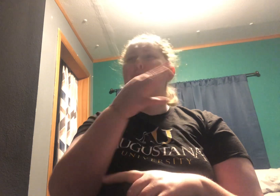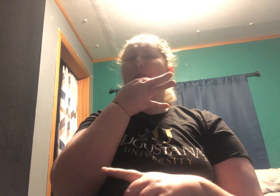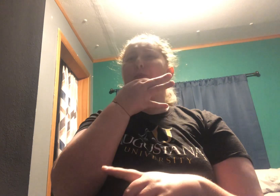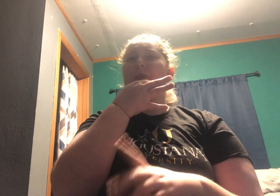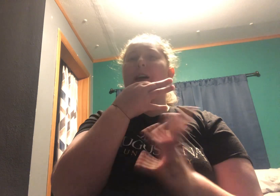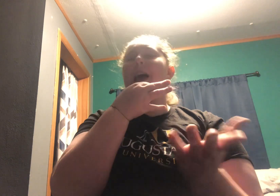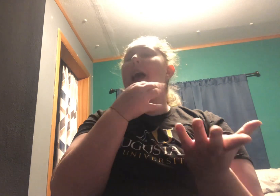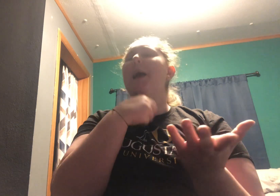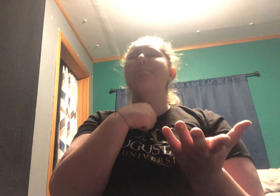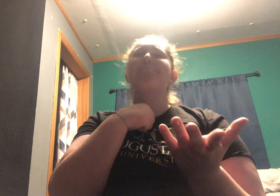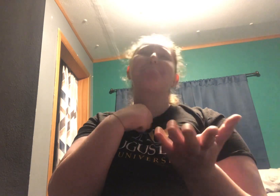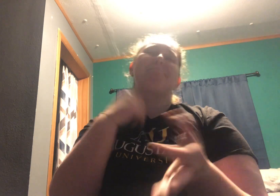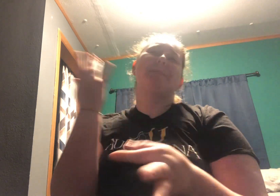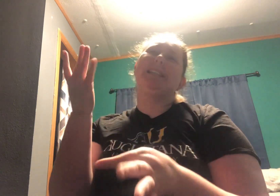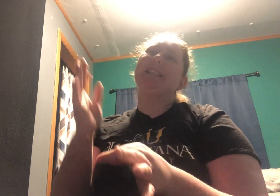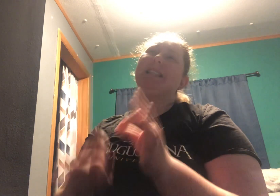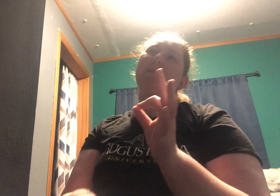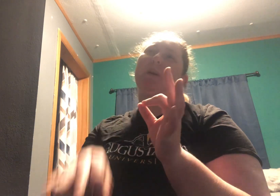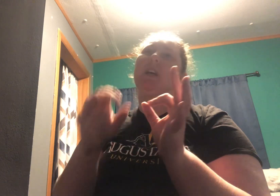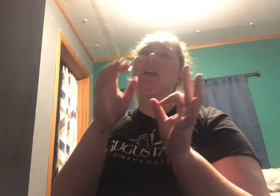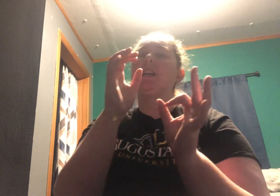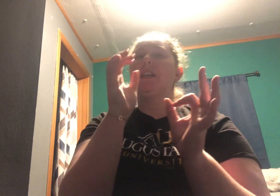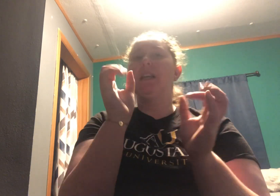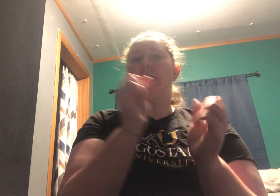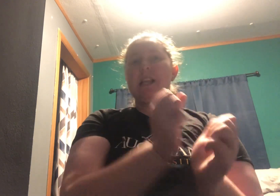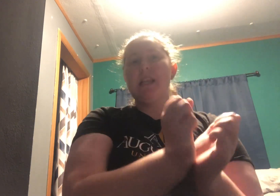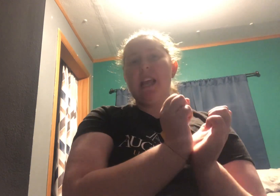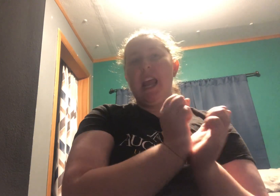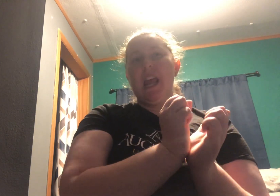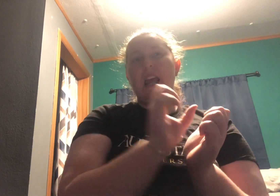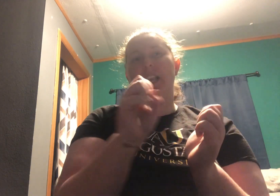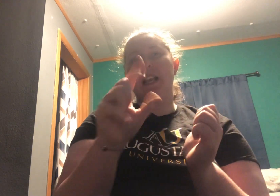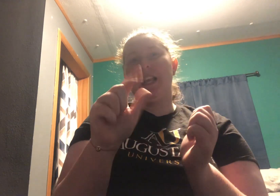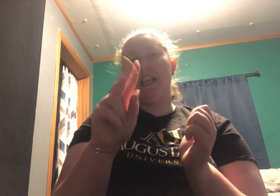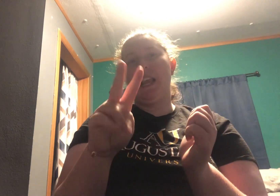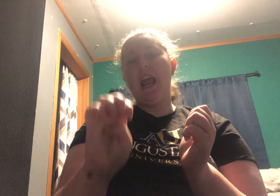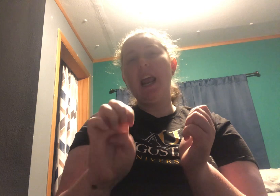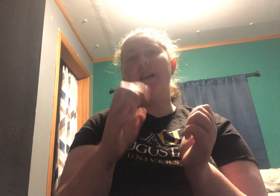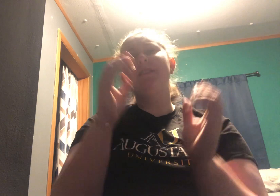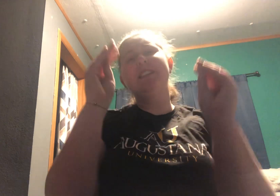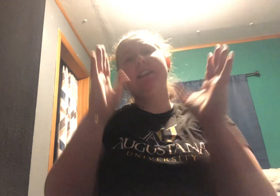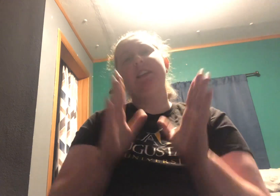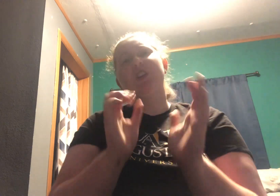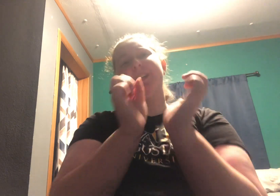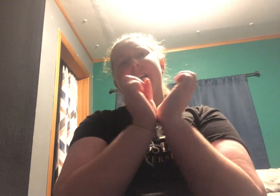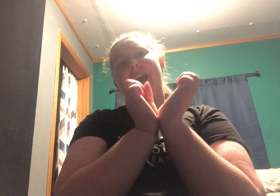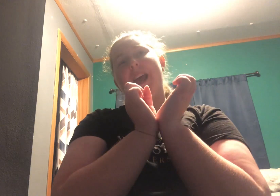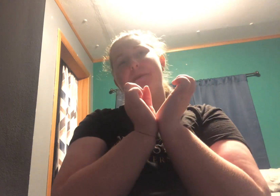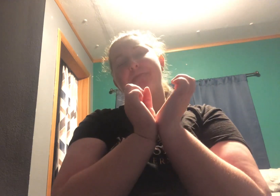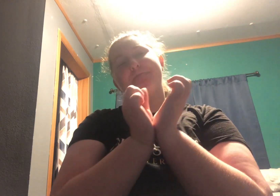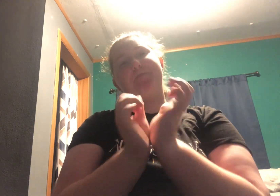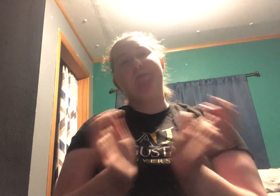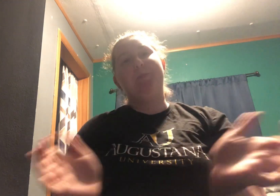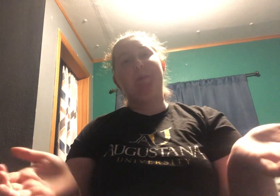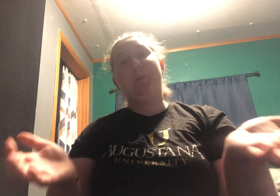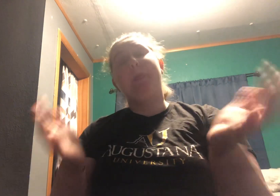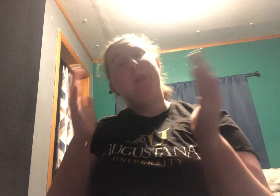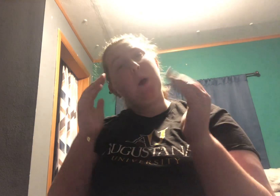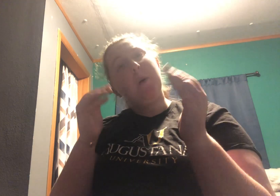slave. I'm your slave. I'm your teacher slave. So hopefully you guys learned just a few words from watching my videos. Thank you so much for